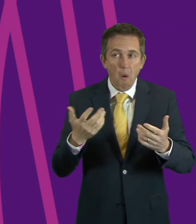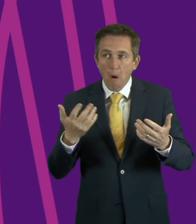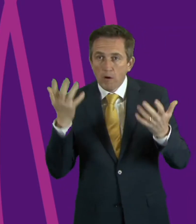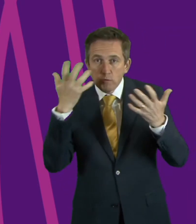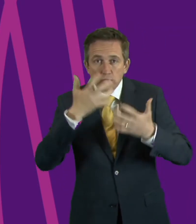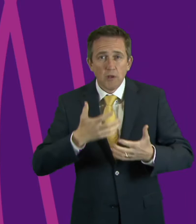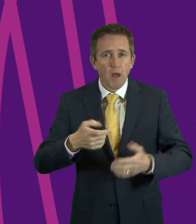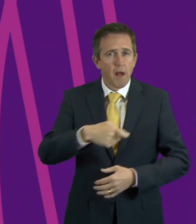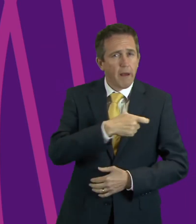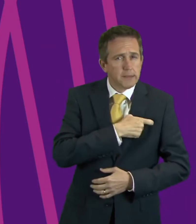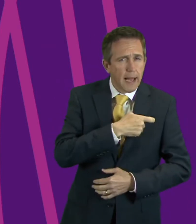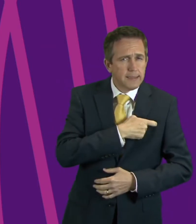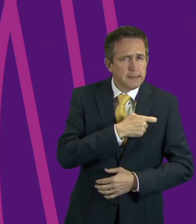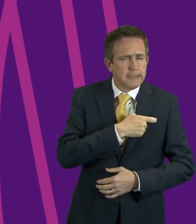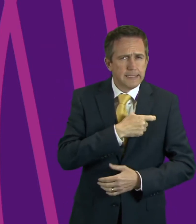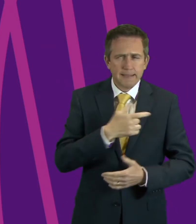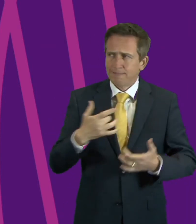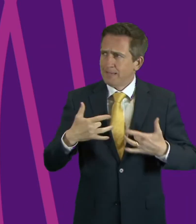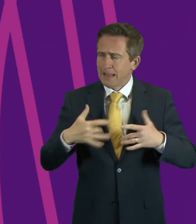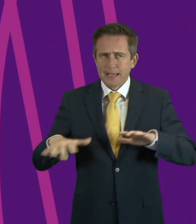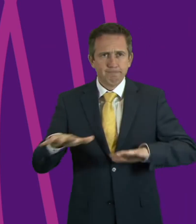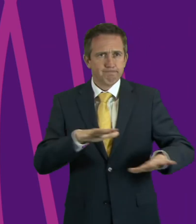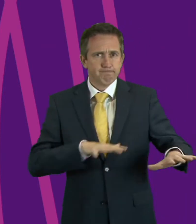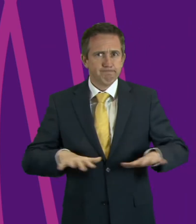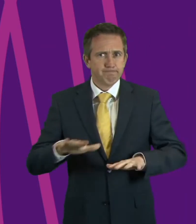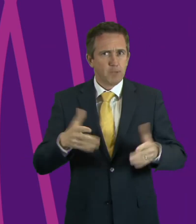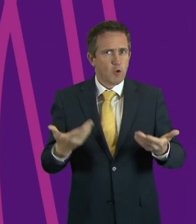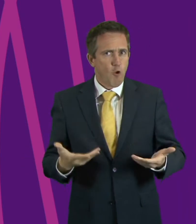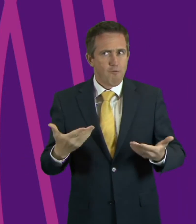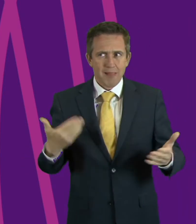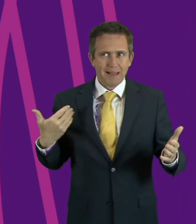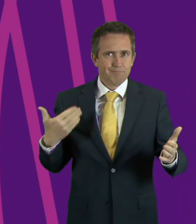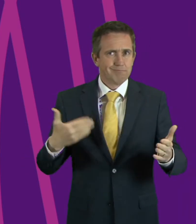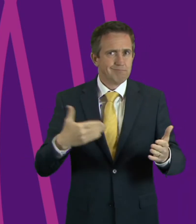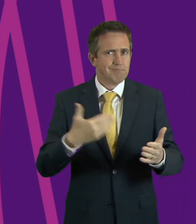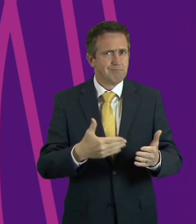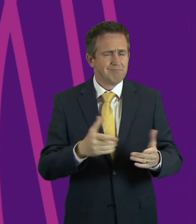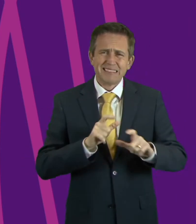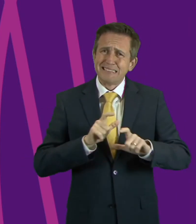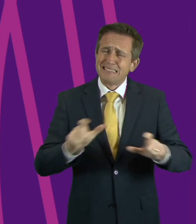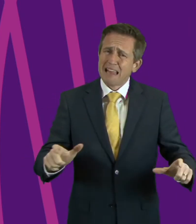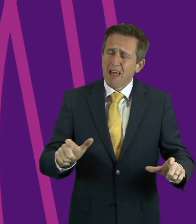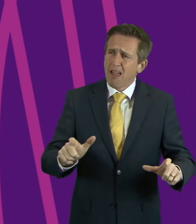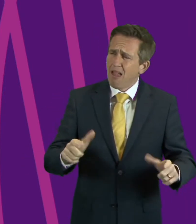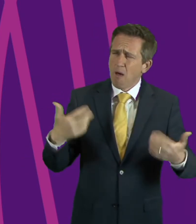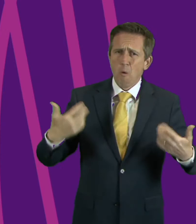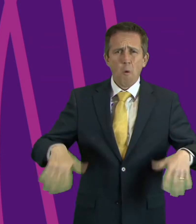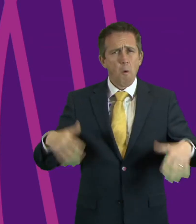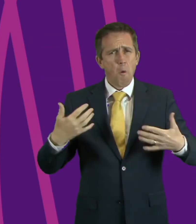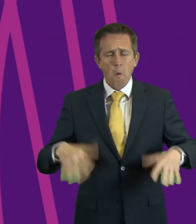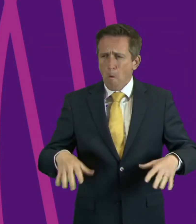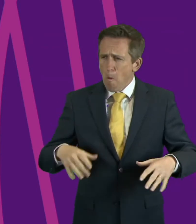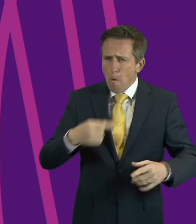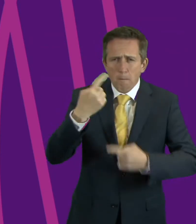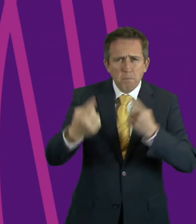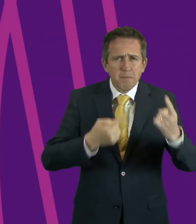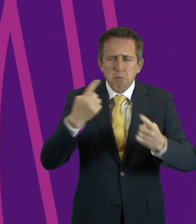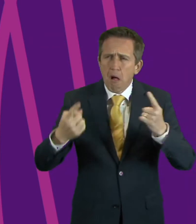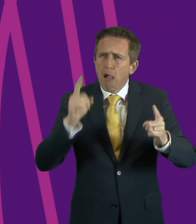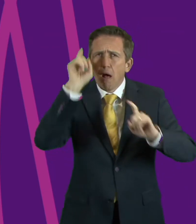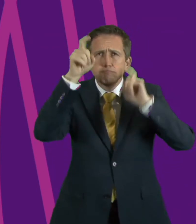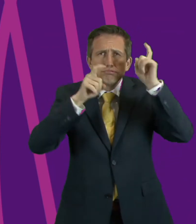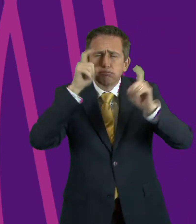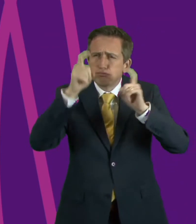anxiety and uncertainty, I continue to be amazed daily as people come up with creative and beautiful ways